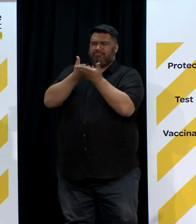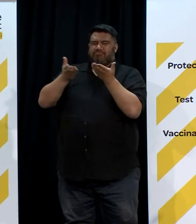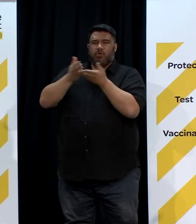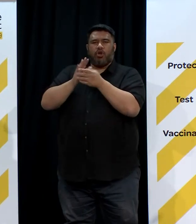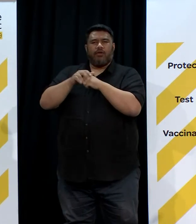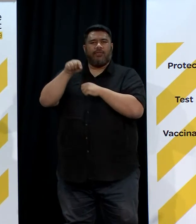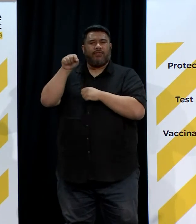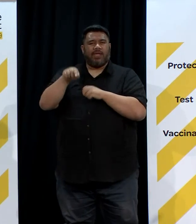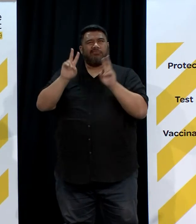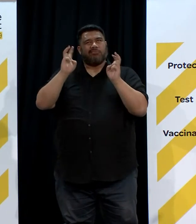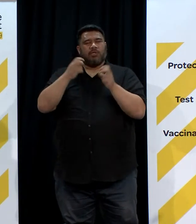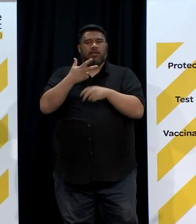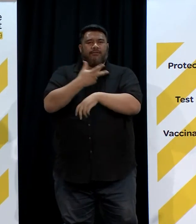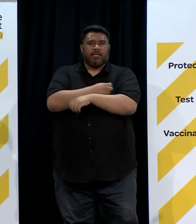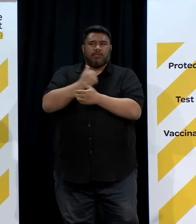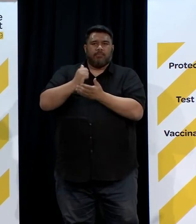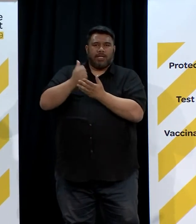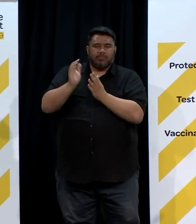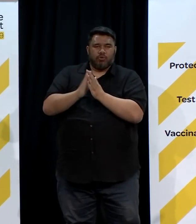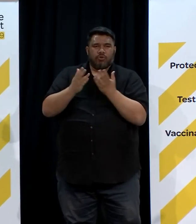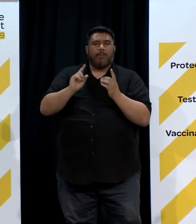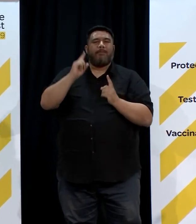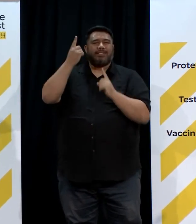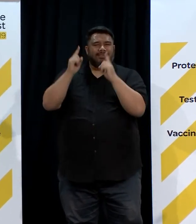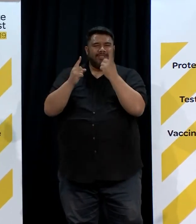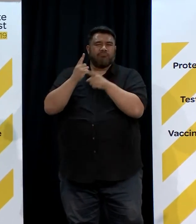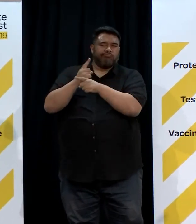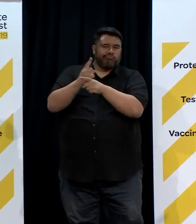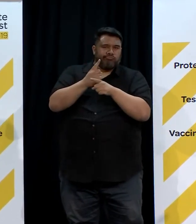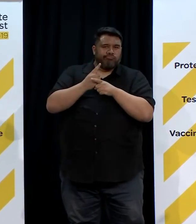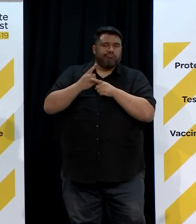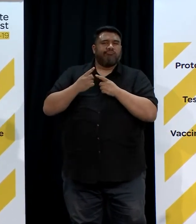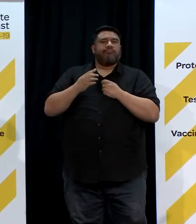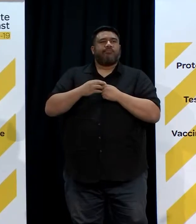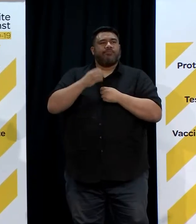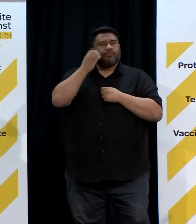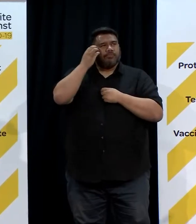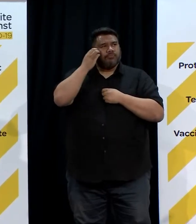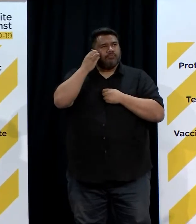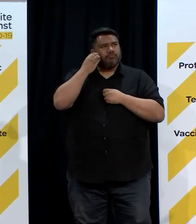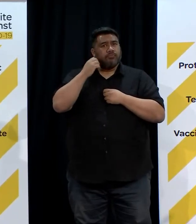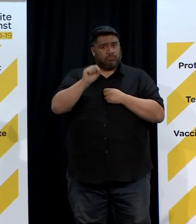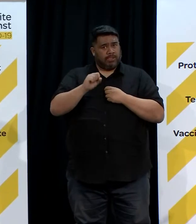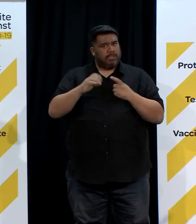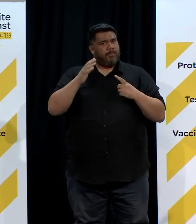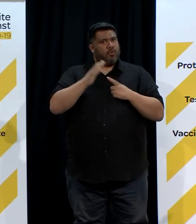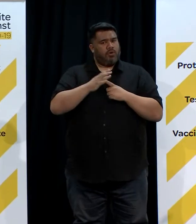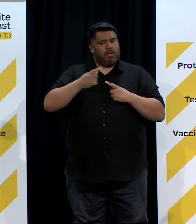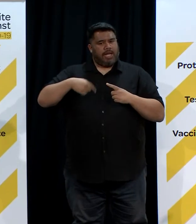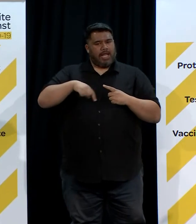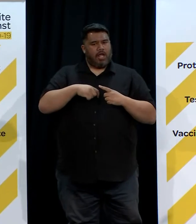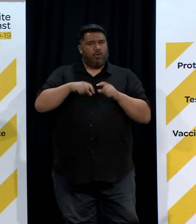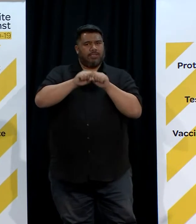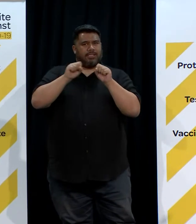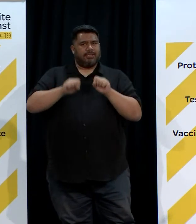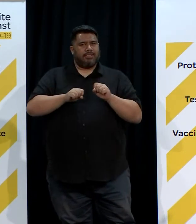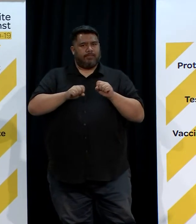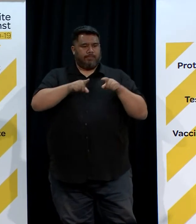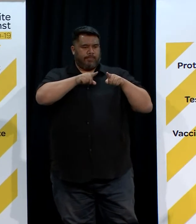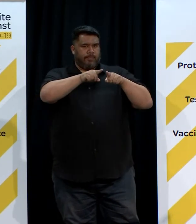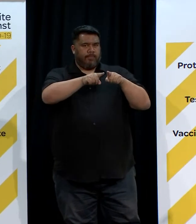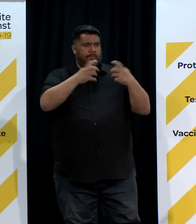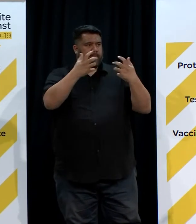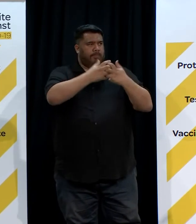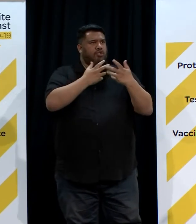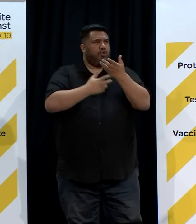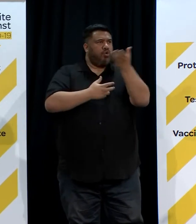the vaccine passport, or ministers have been in recent times, and it is important that we align ourselves with other countries